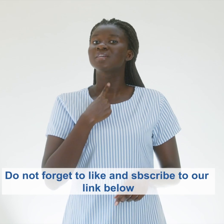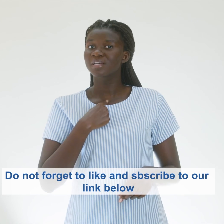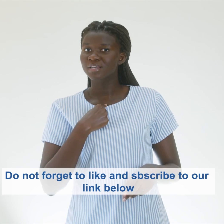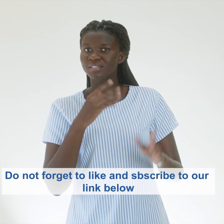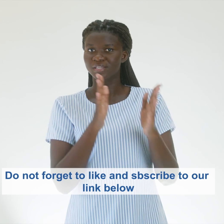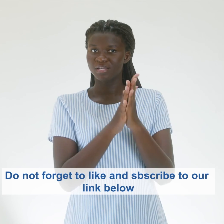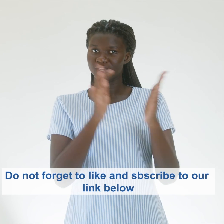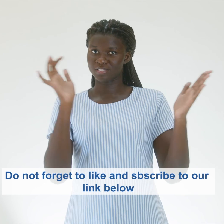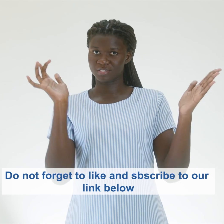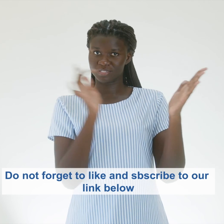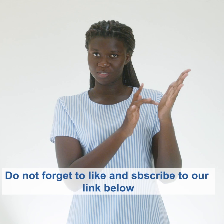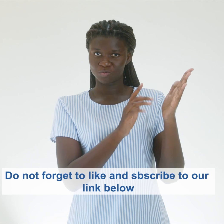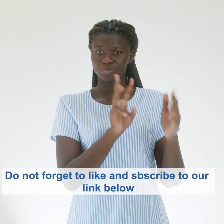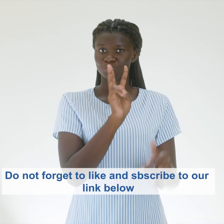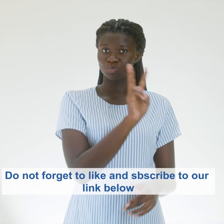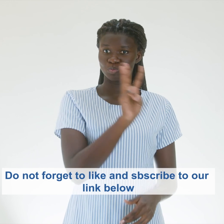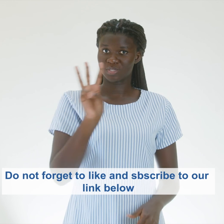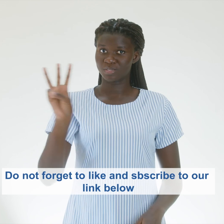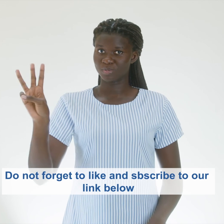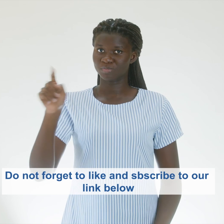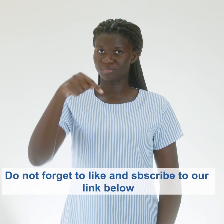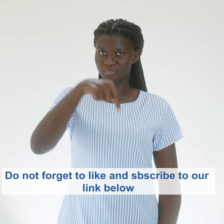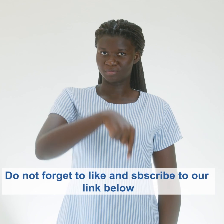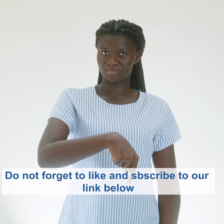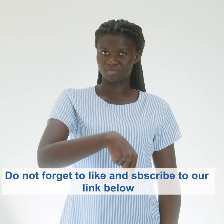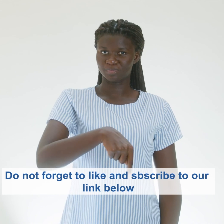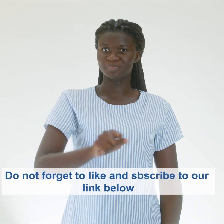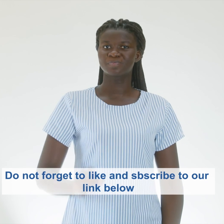like and subscribe to our link below.